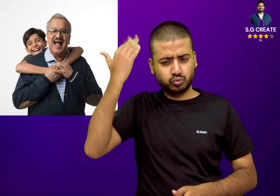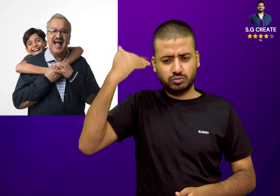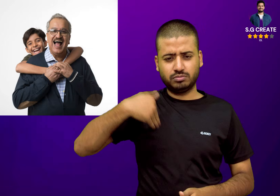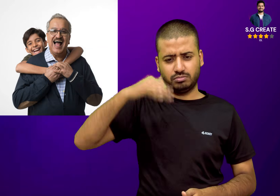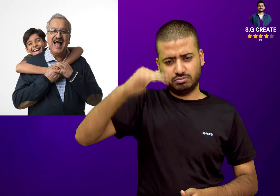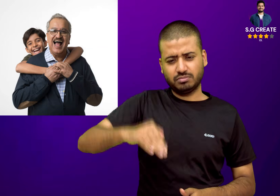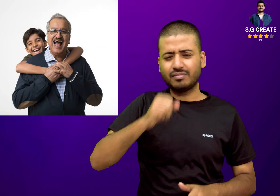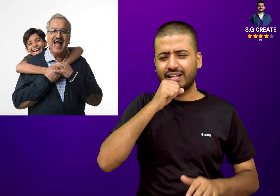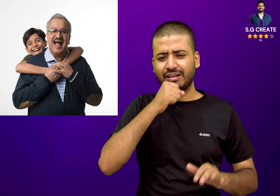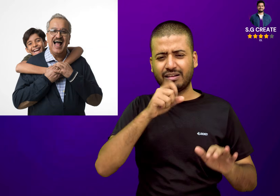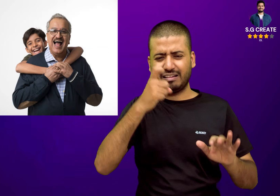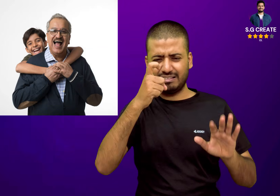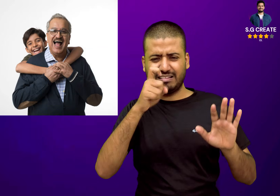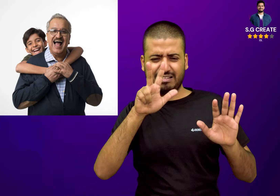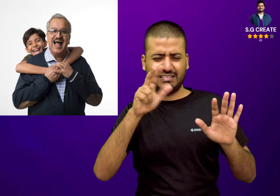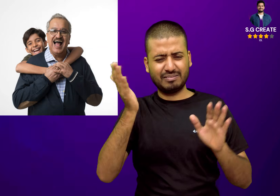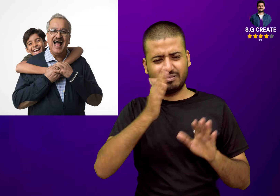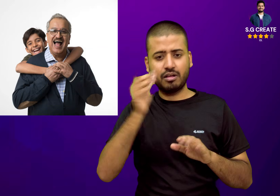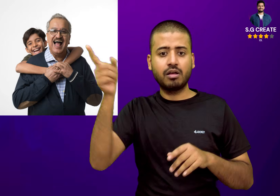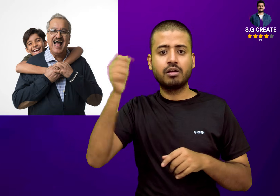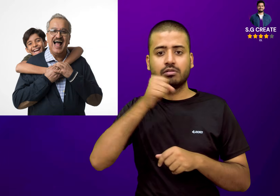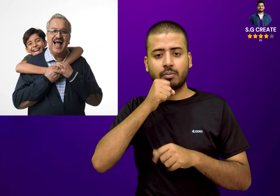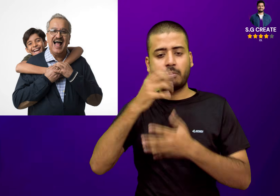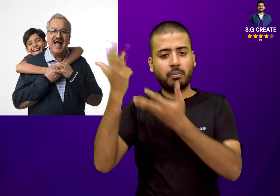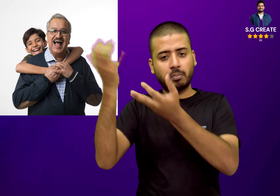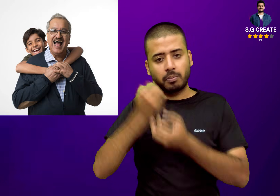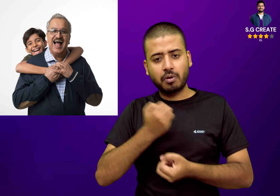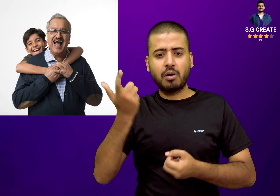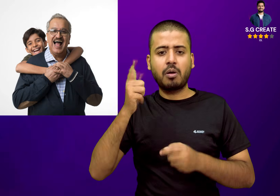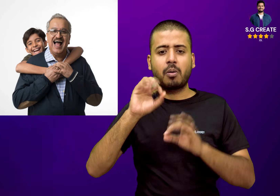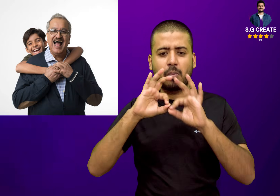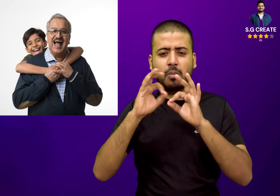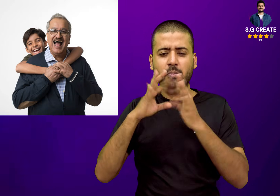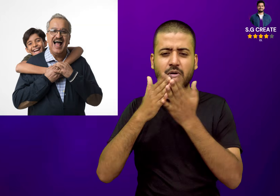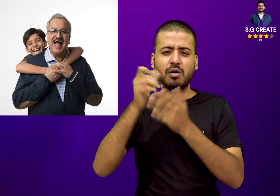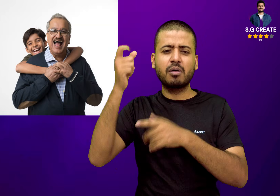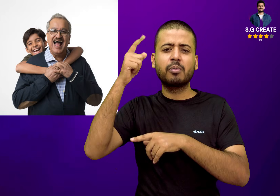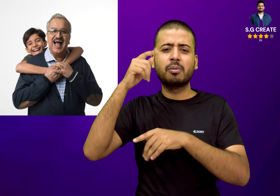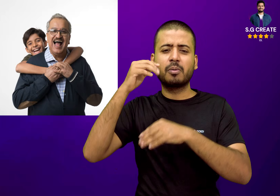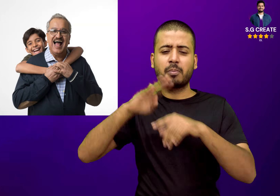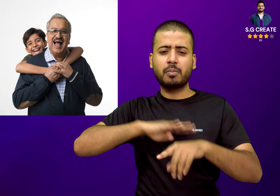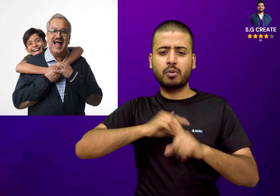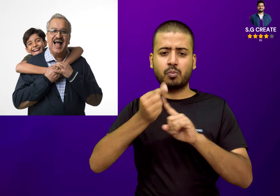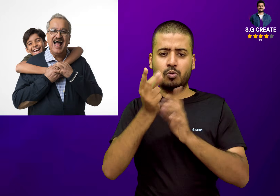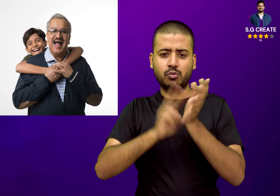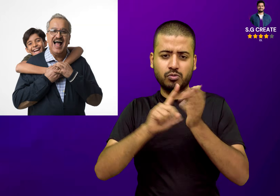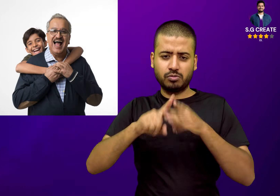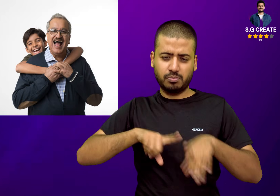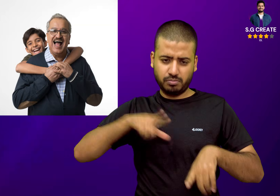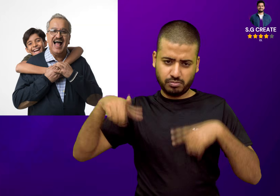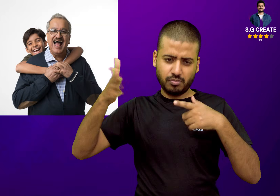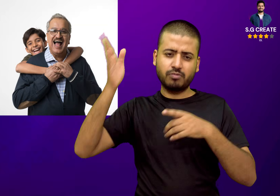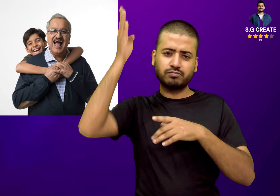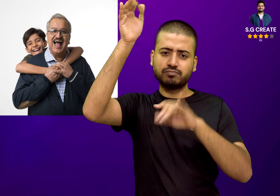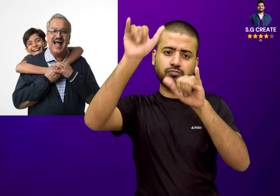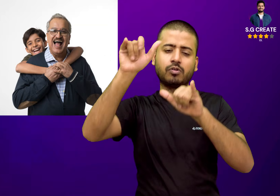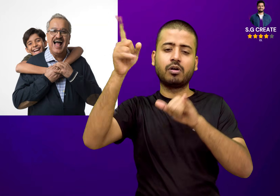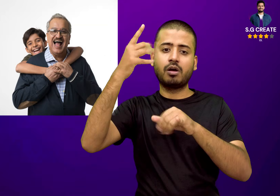water inside to drop significantly. Climate dependency. The bag operates most efficiently in hot, dry, and